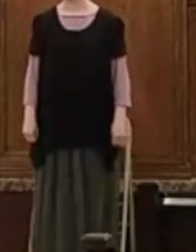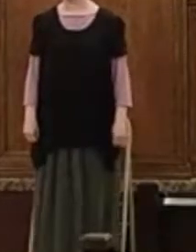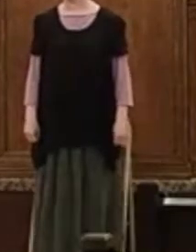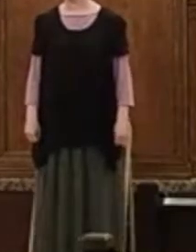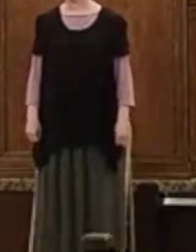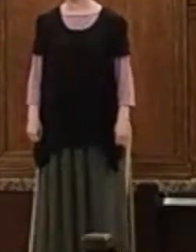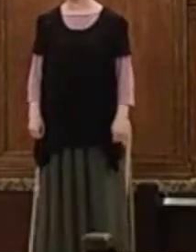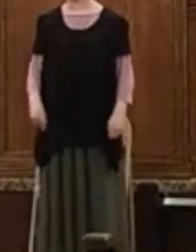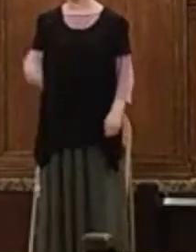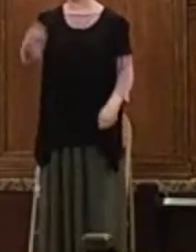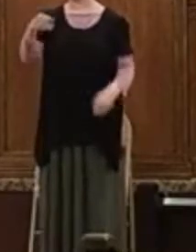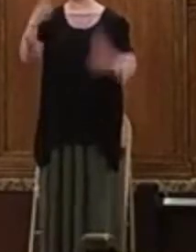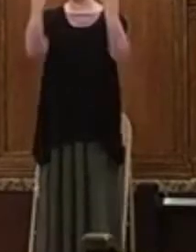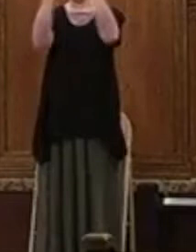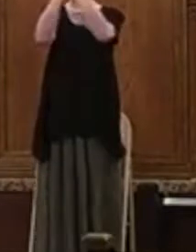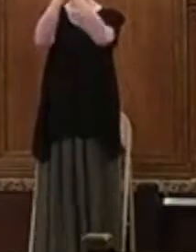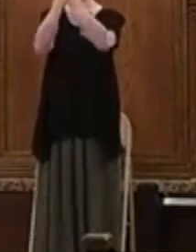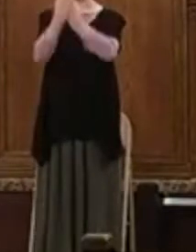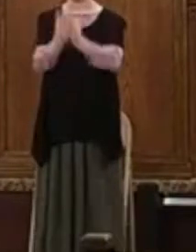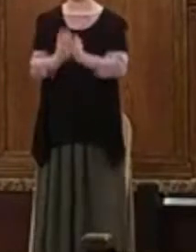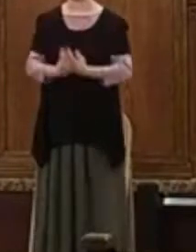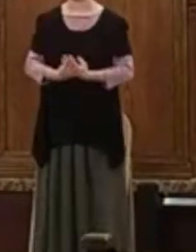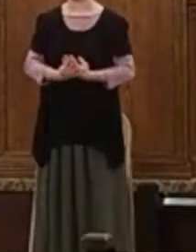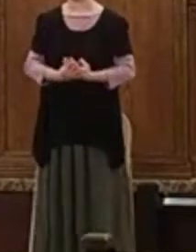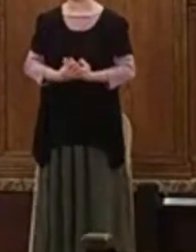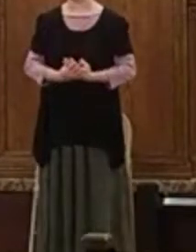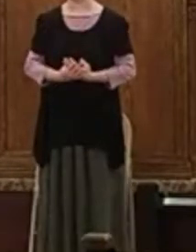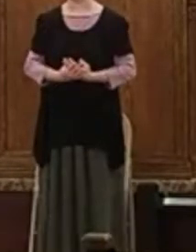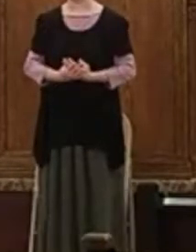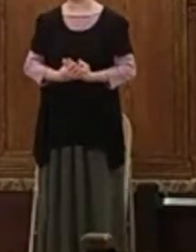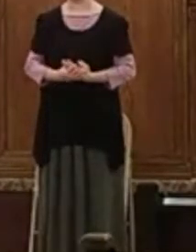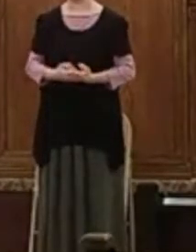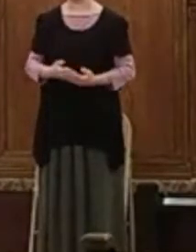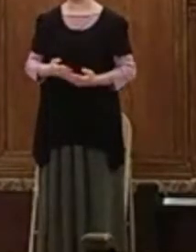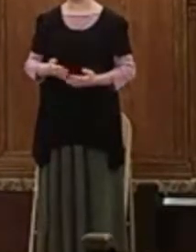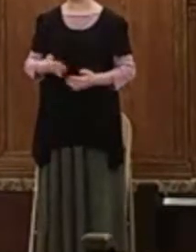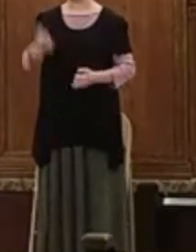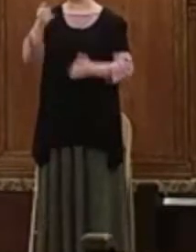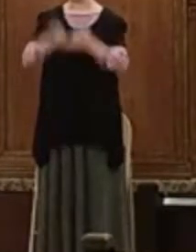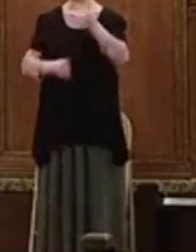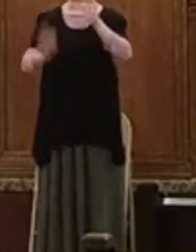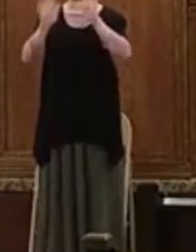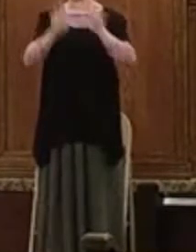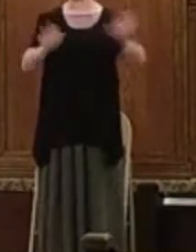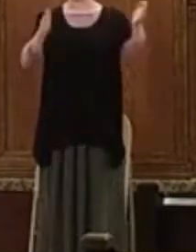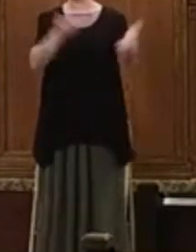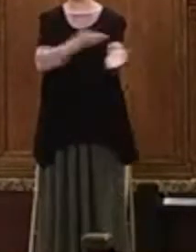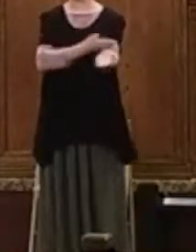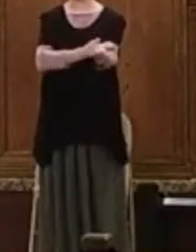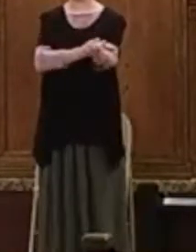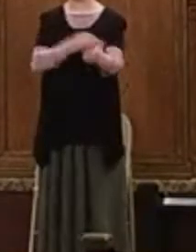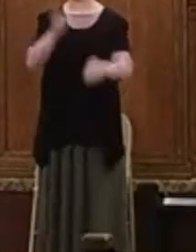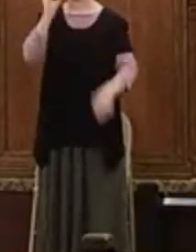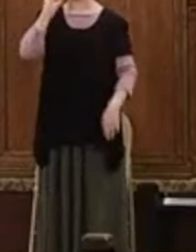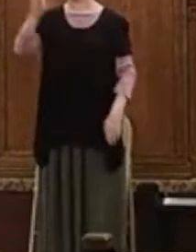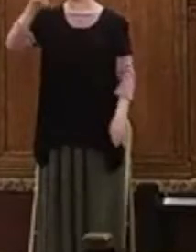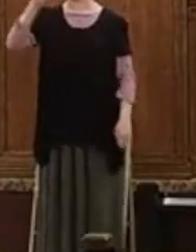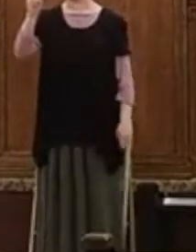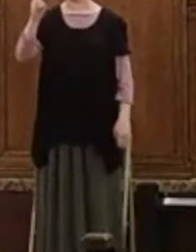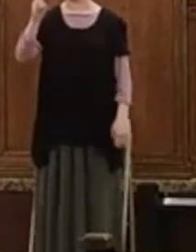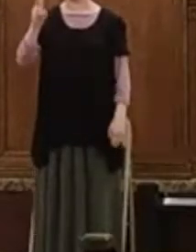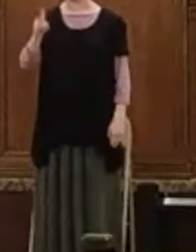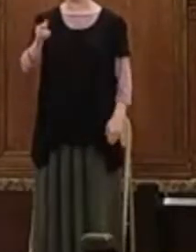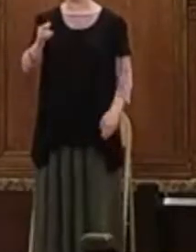I've been in prison, jails. Just this last Sunday morning, I preached twice at the county